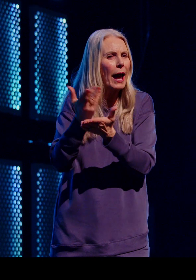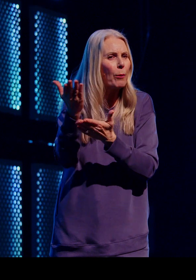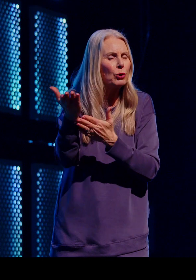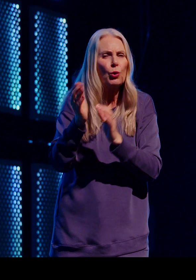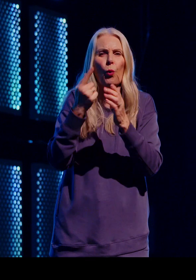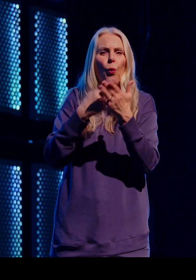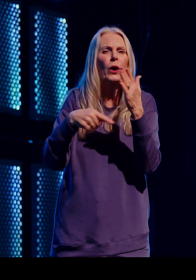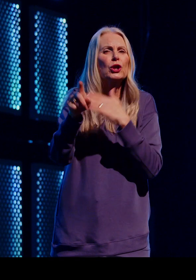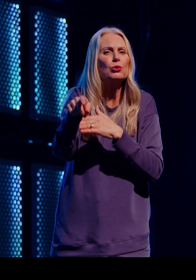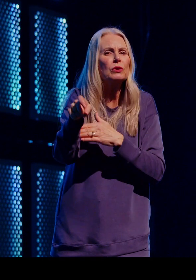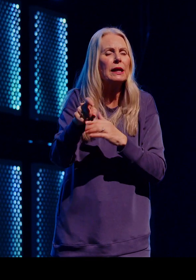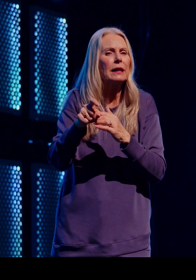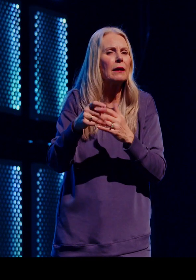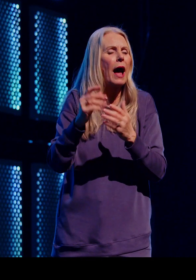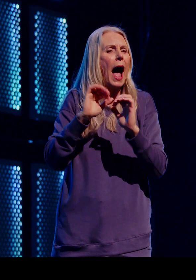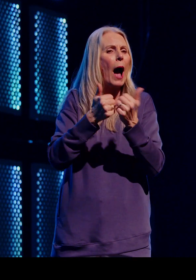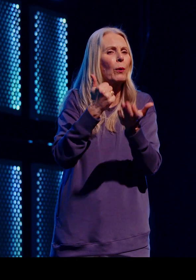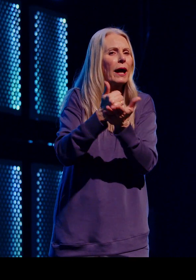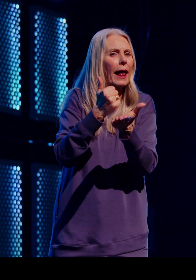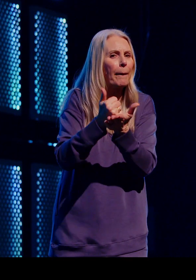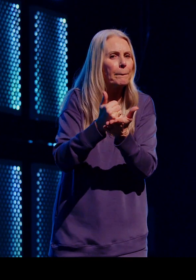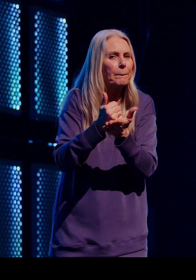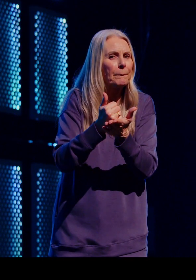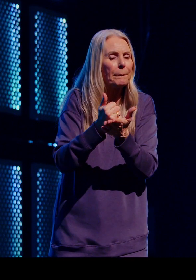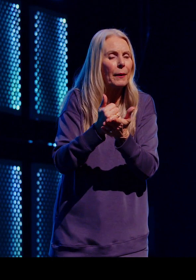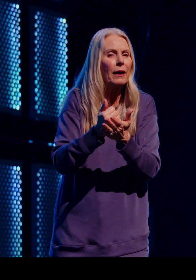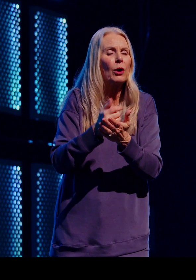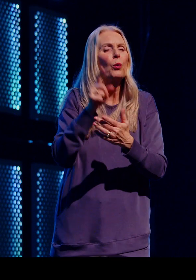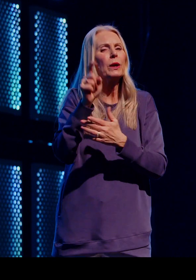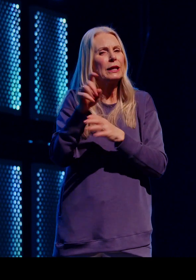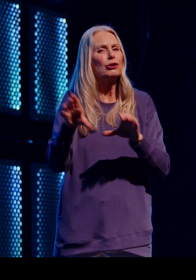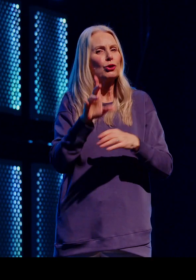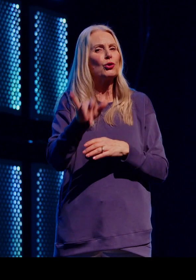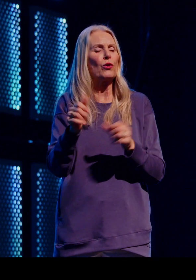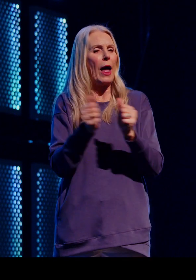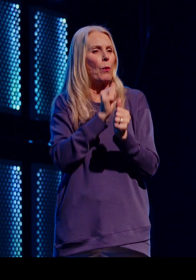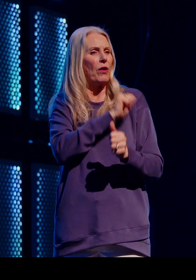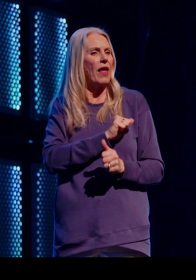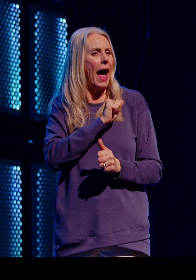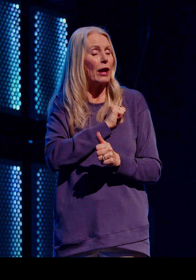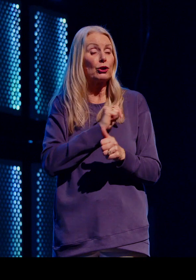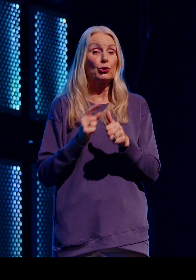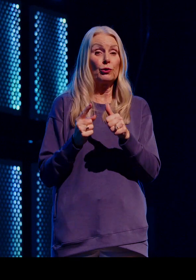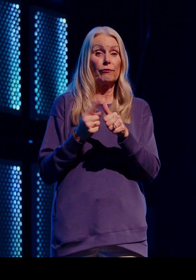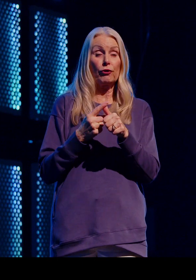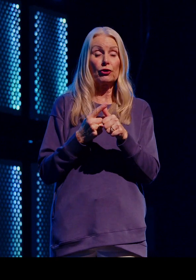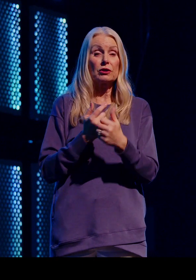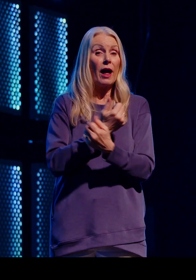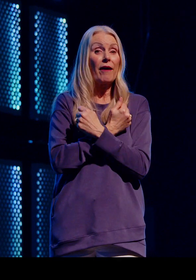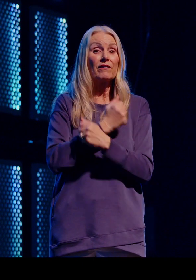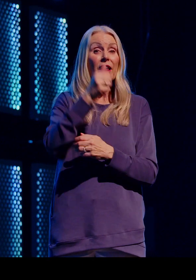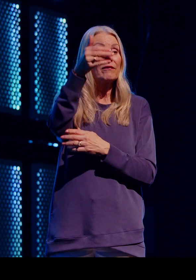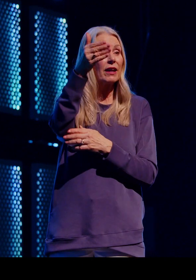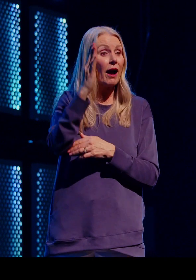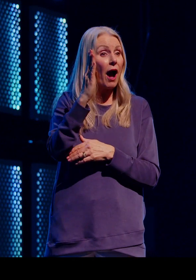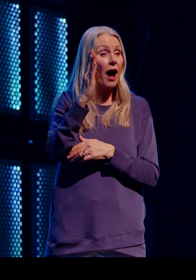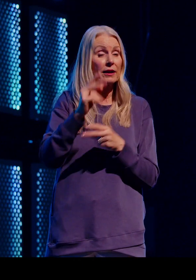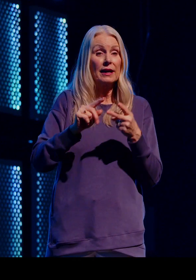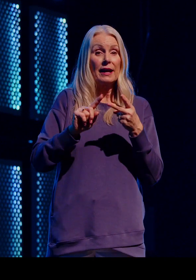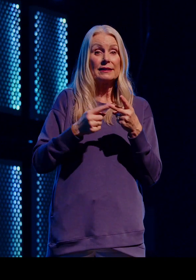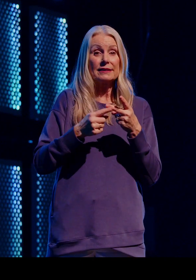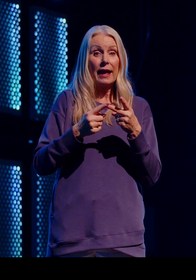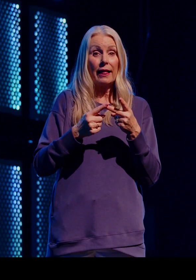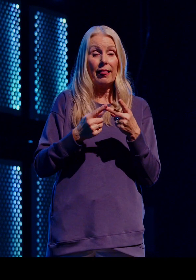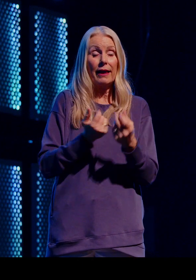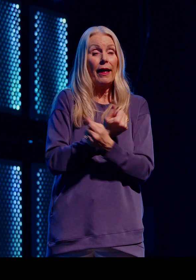from me? What can I do for you? And we do that with an attitude of first loving God and loving people. And as